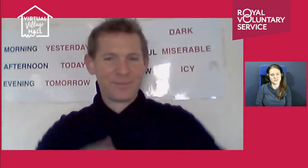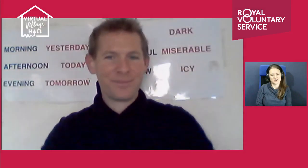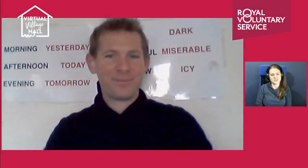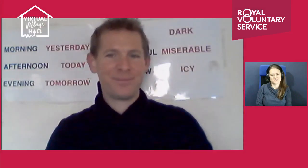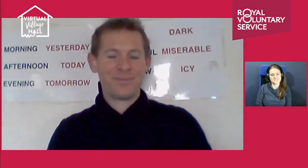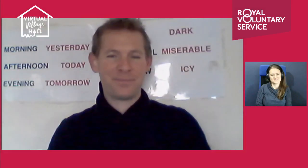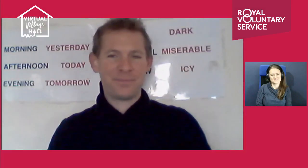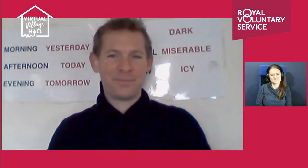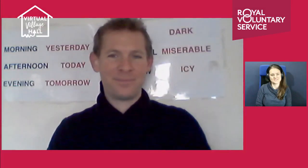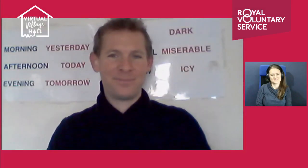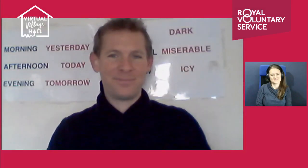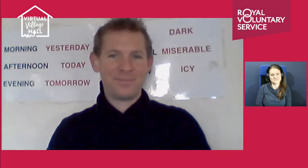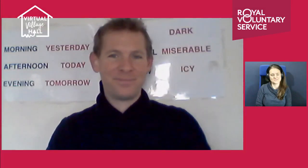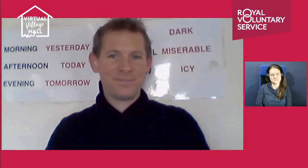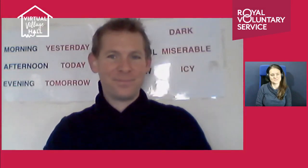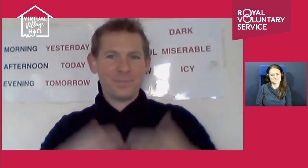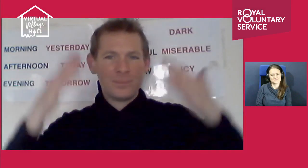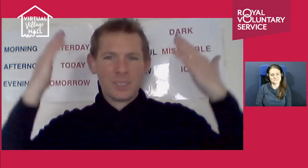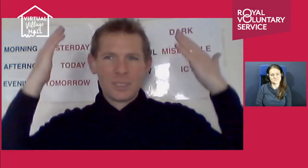Dark.